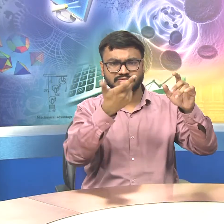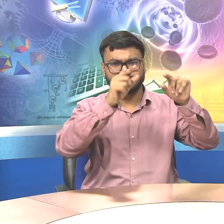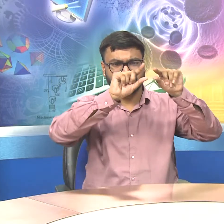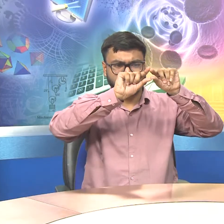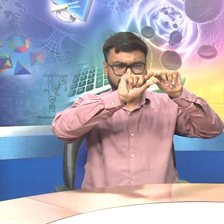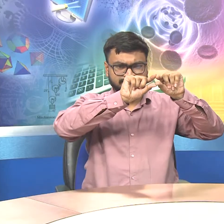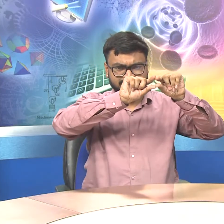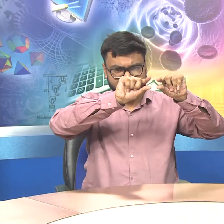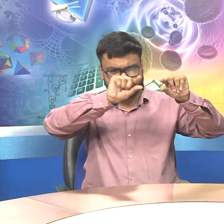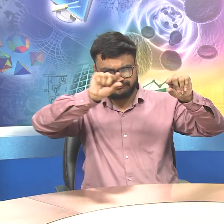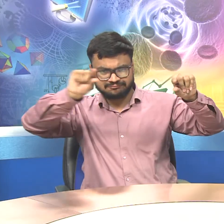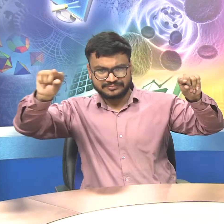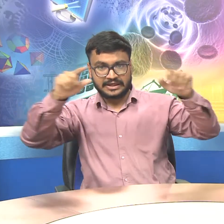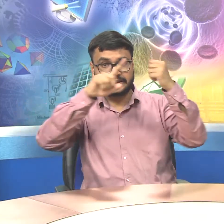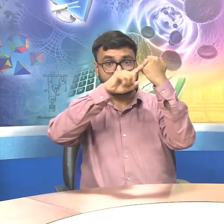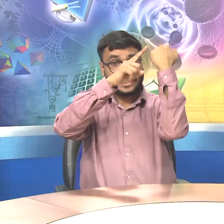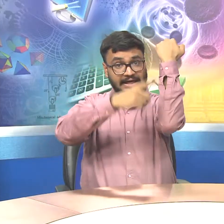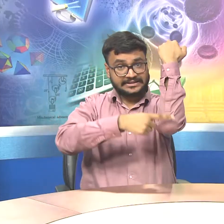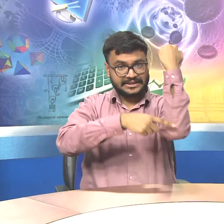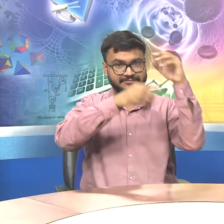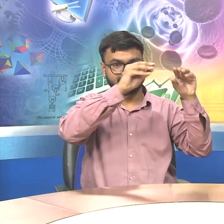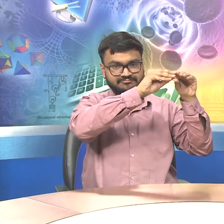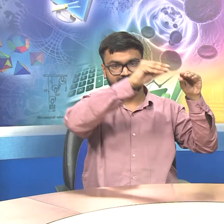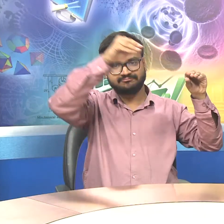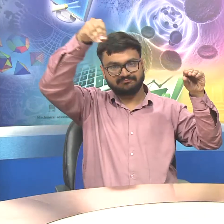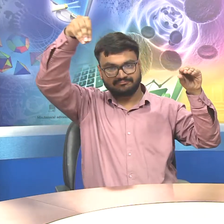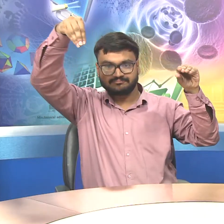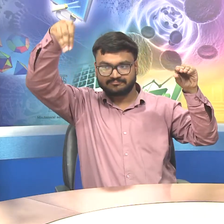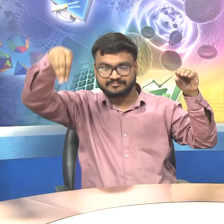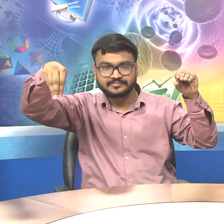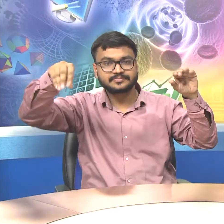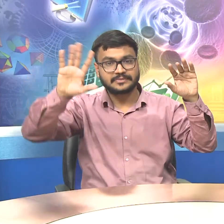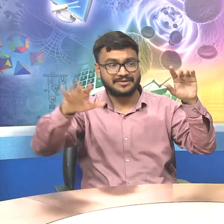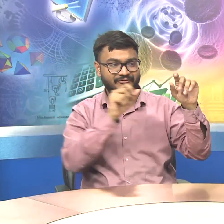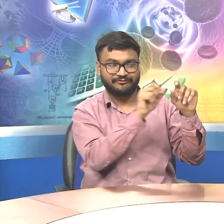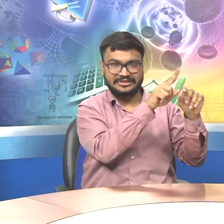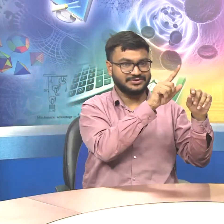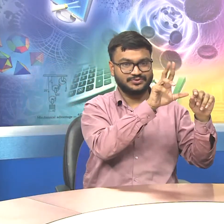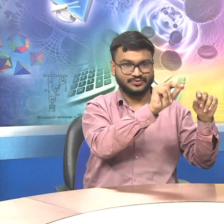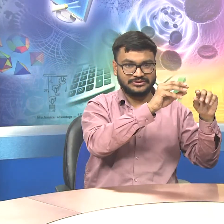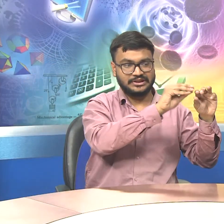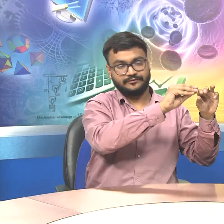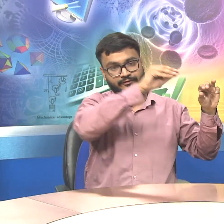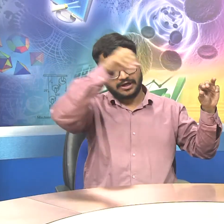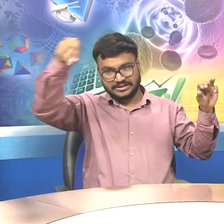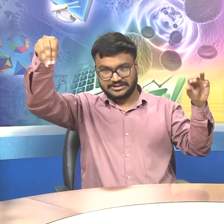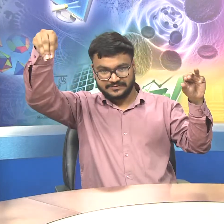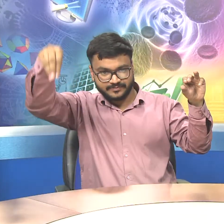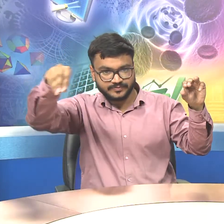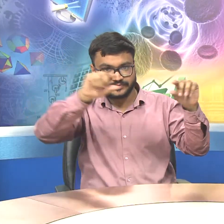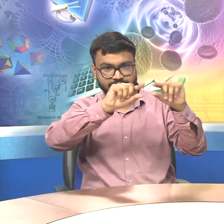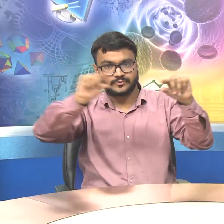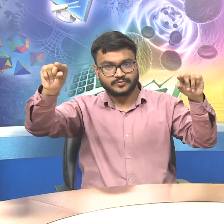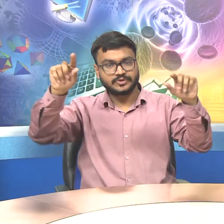Here, the question word must come at the end of the sentence. For